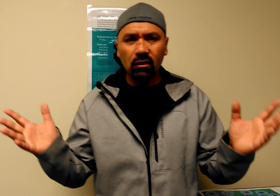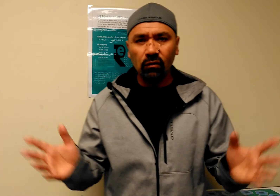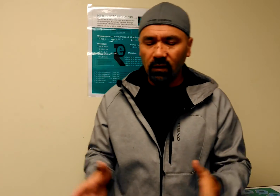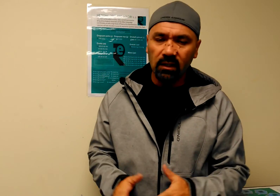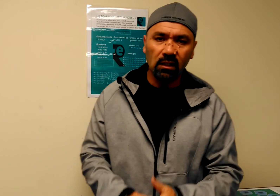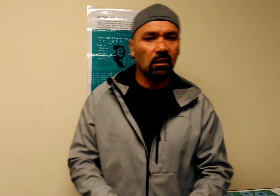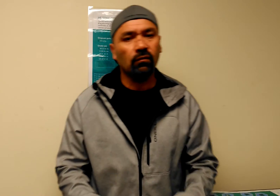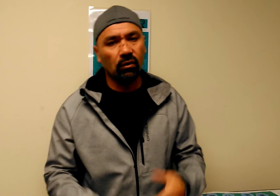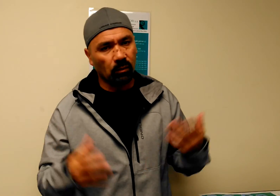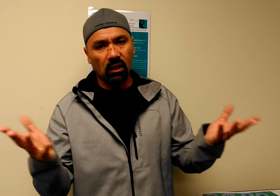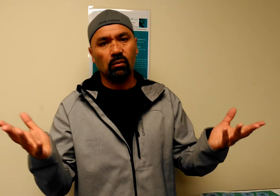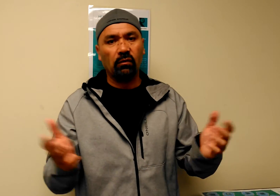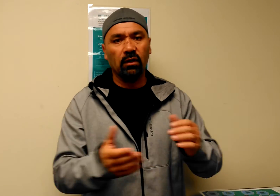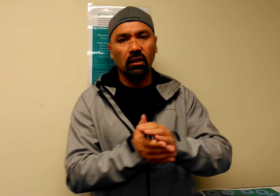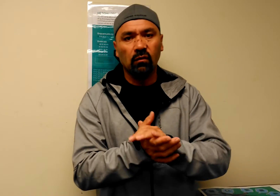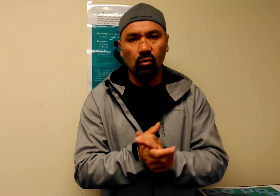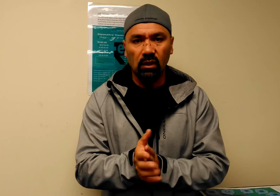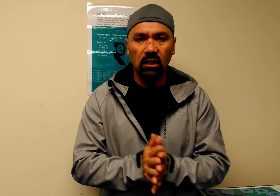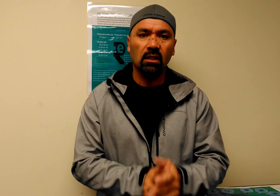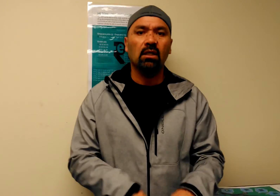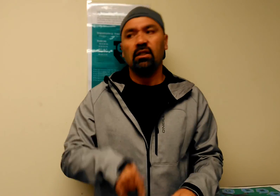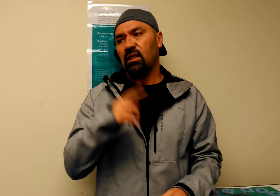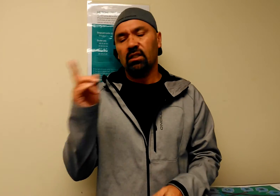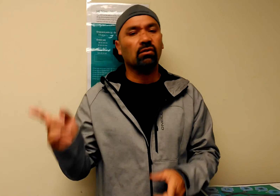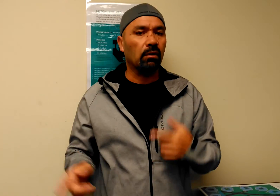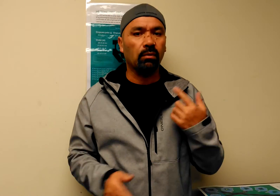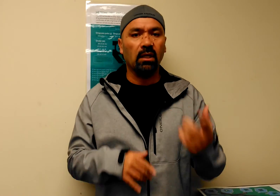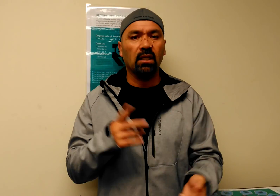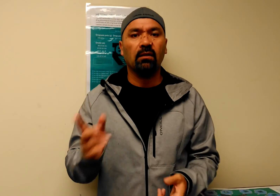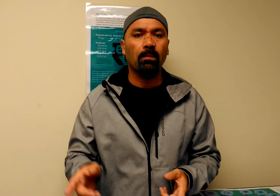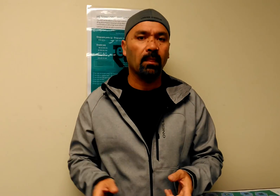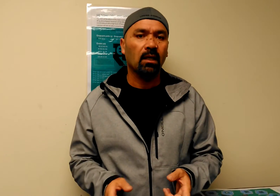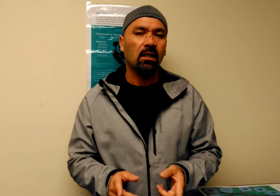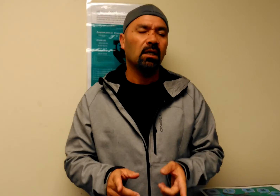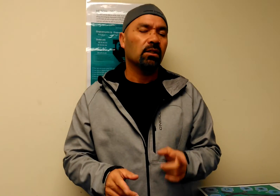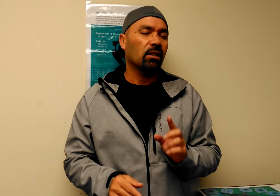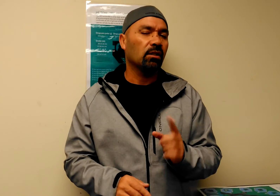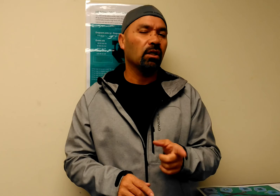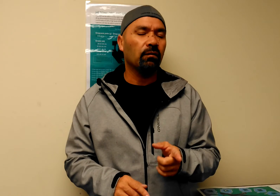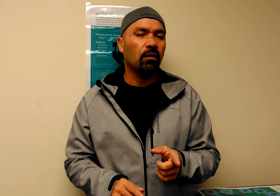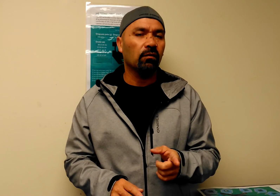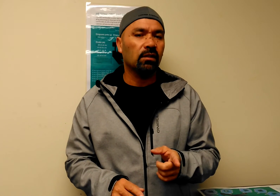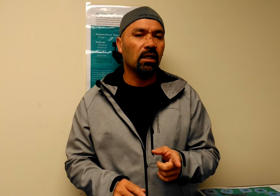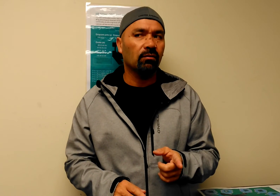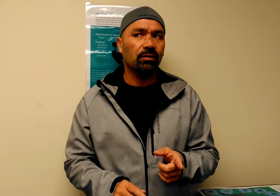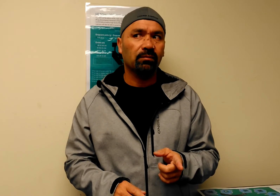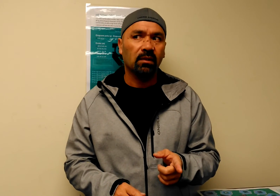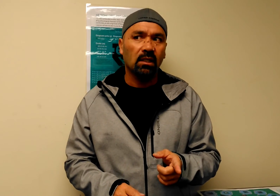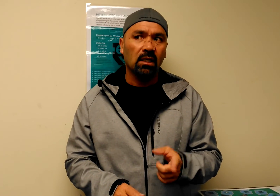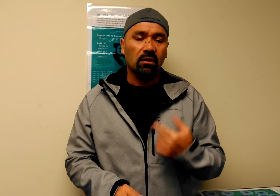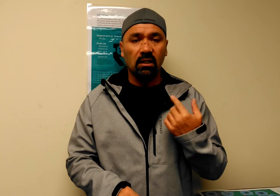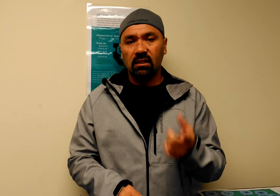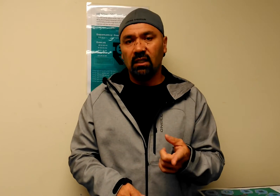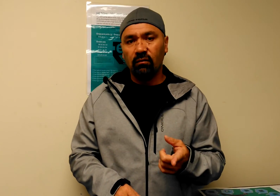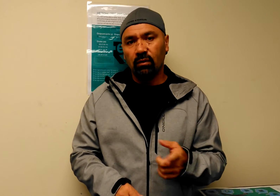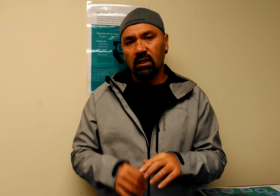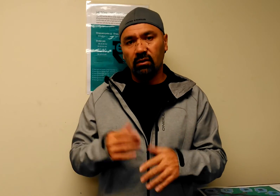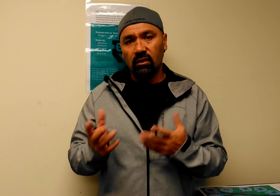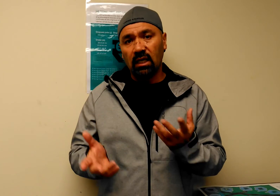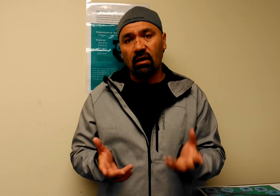too fast, that's too first, but that's what the video is for now. You can just replay that. So there's 95 sounds. So let's see if we can do that, how